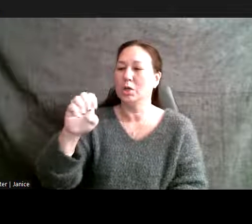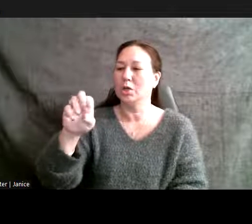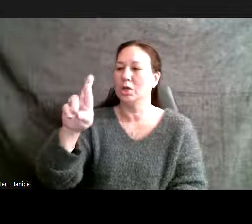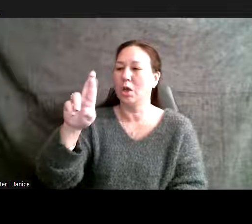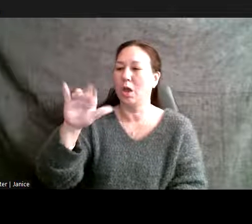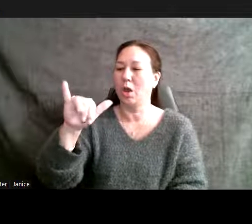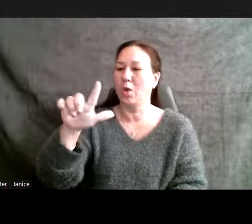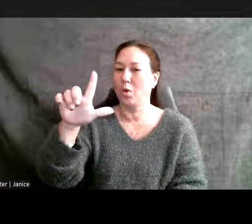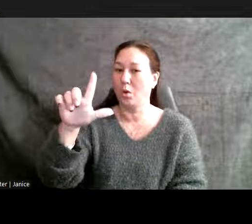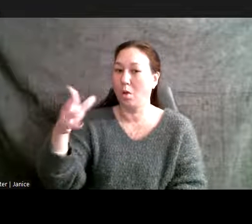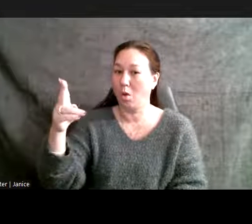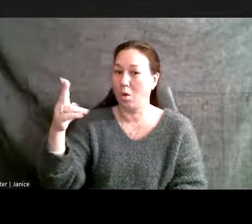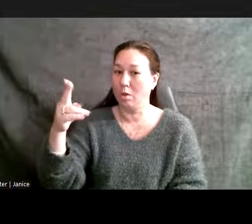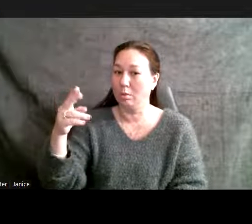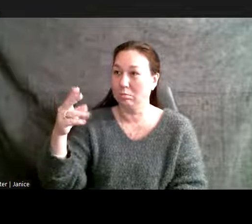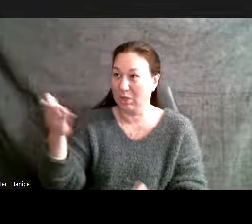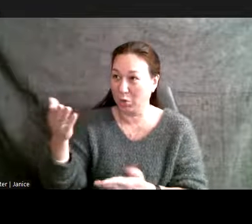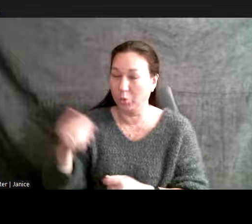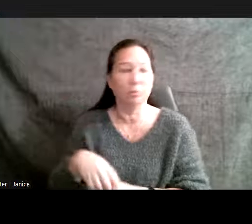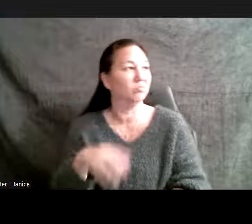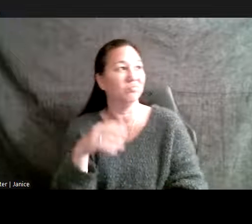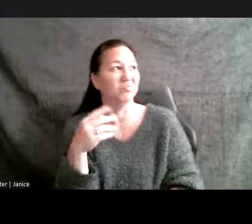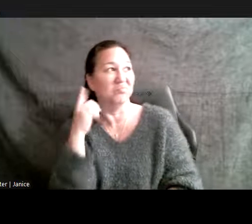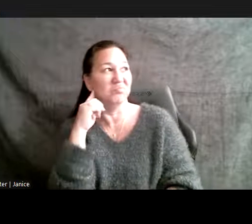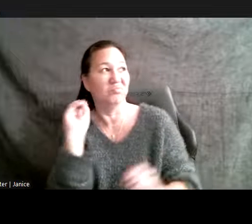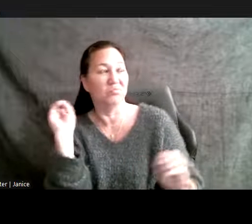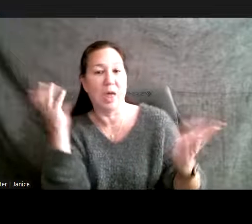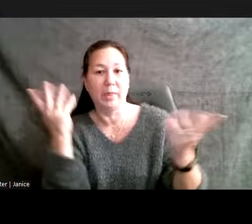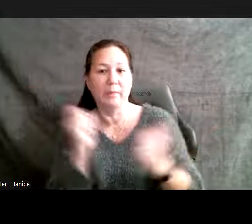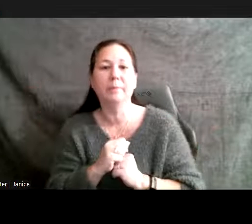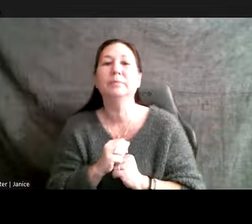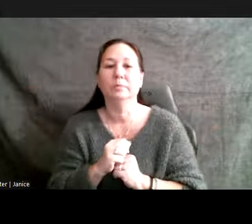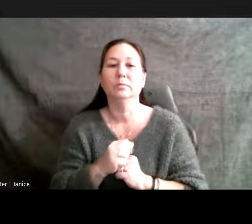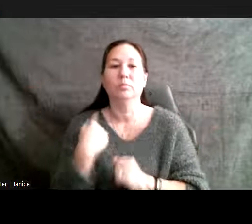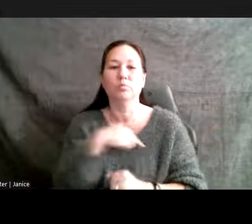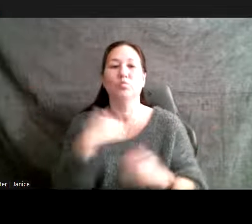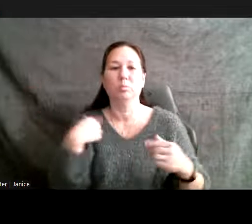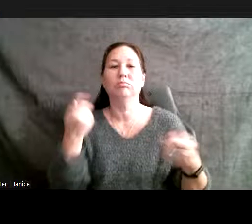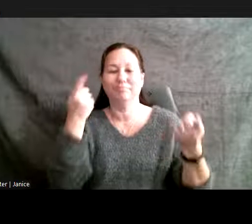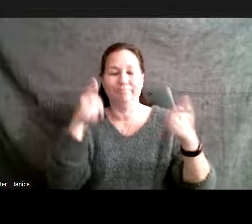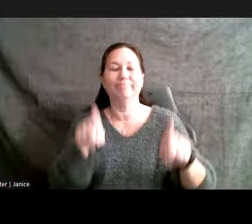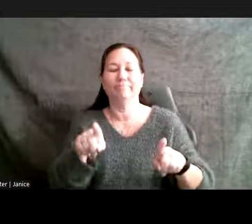Not yet. Okay, we'll keep an eye for her. Thank you. We've reached quorum. So